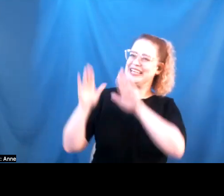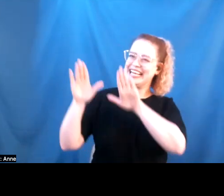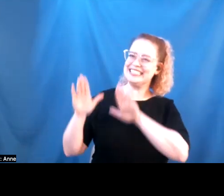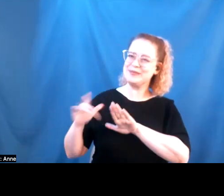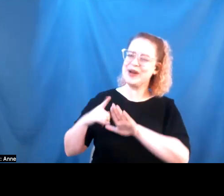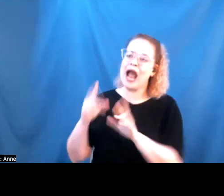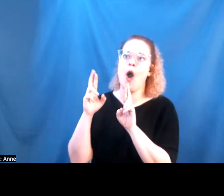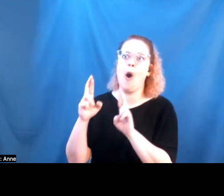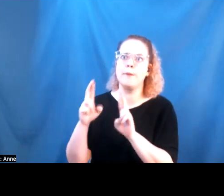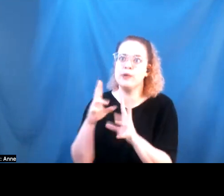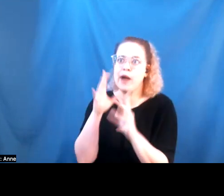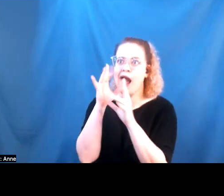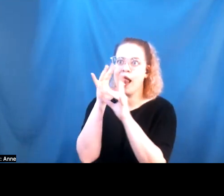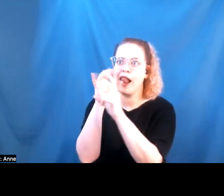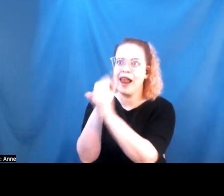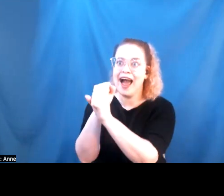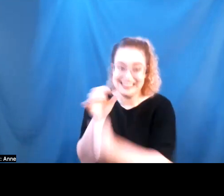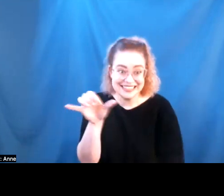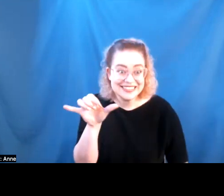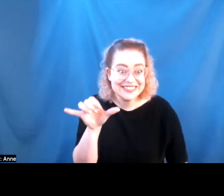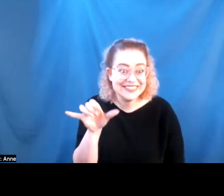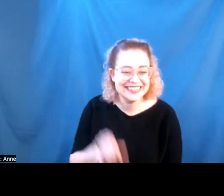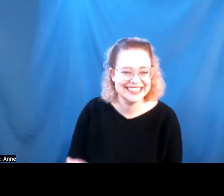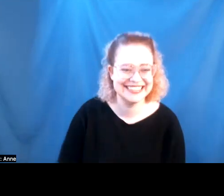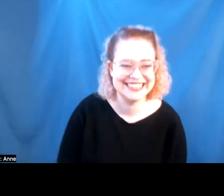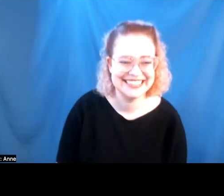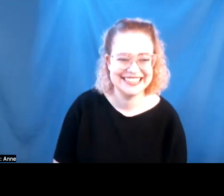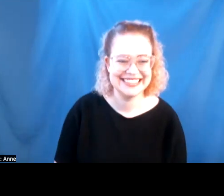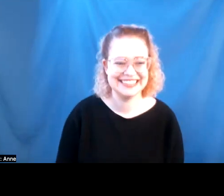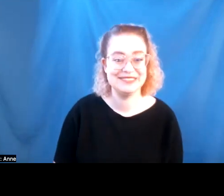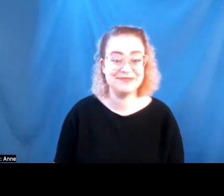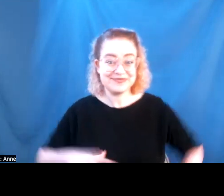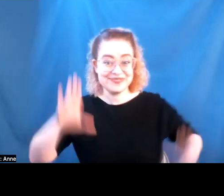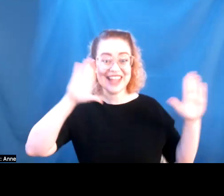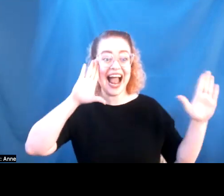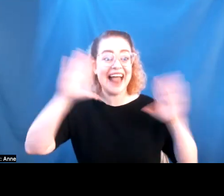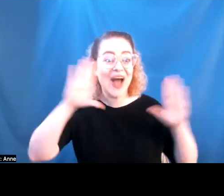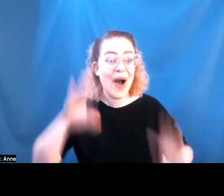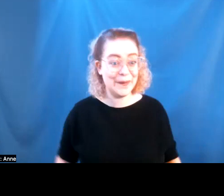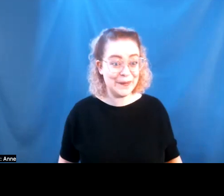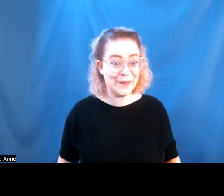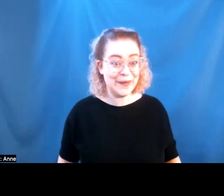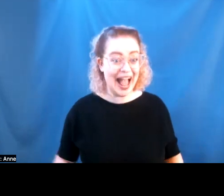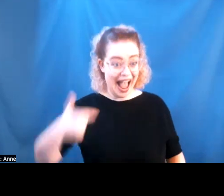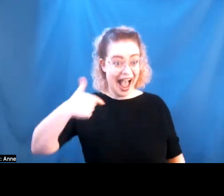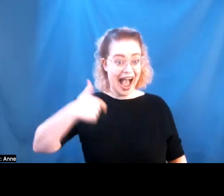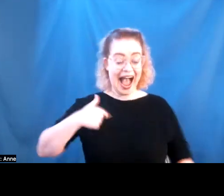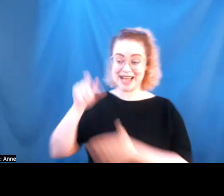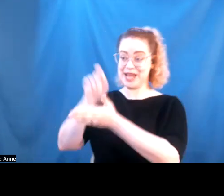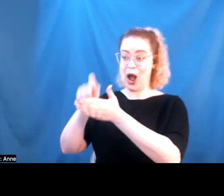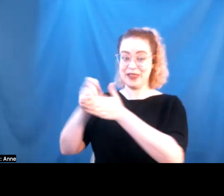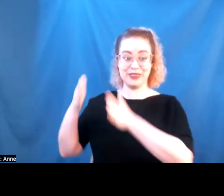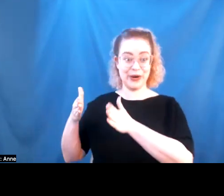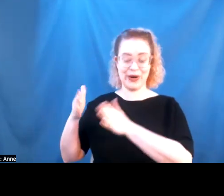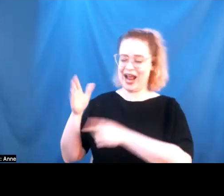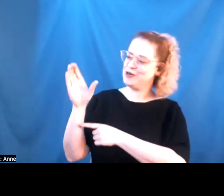to enjoy watching her as well. So, hello. I am the author, Christina Dendy, of this